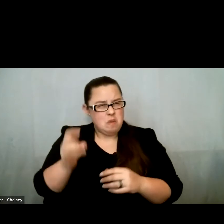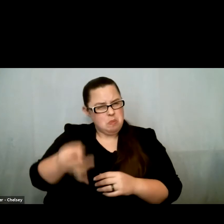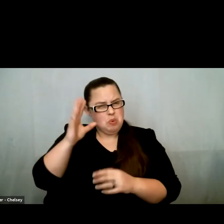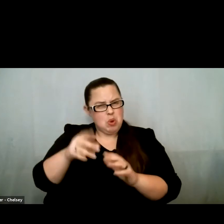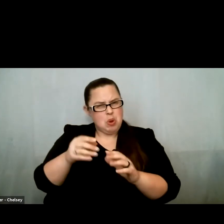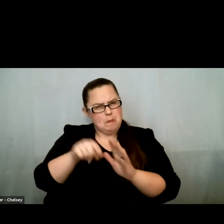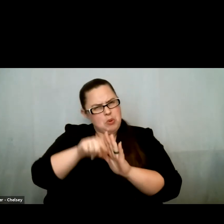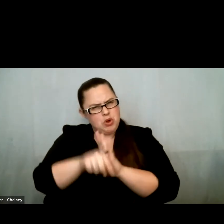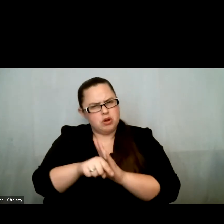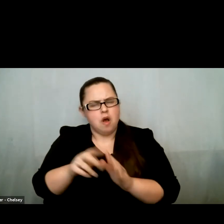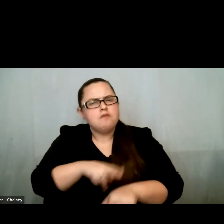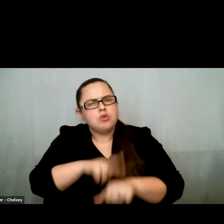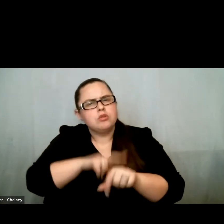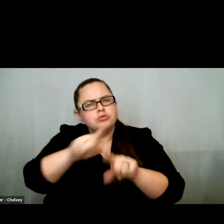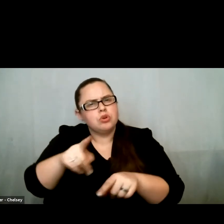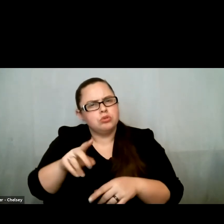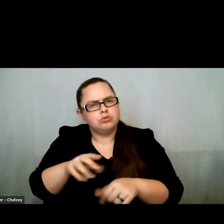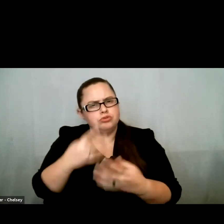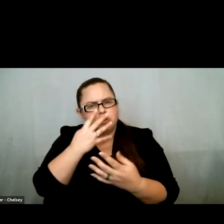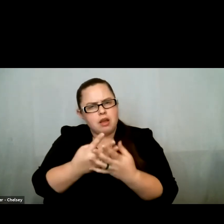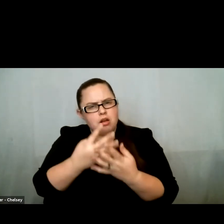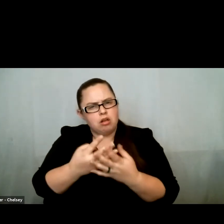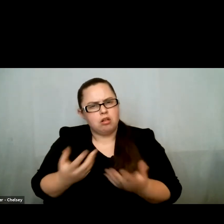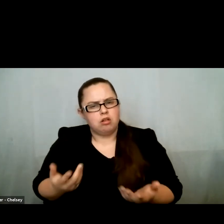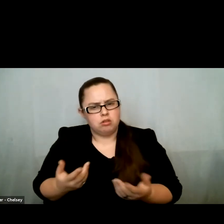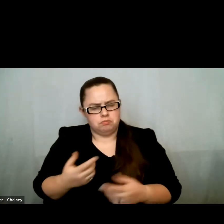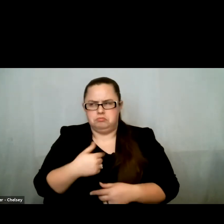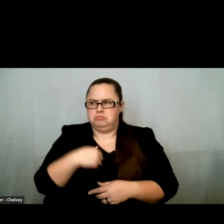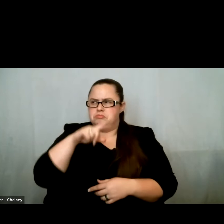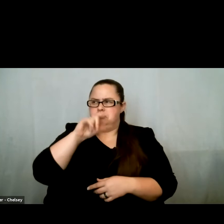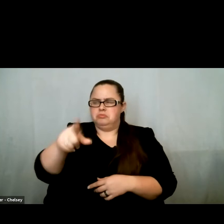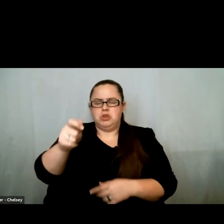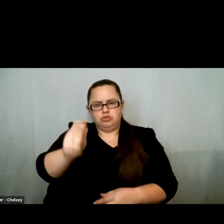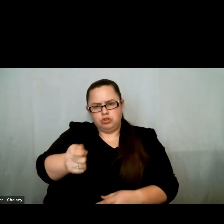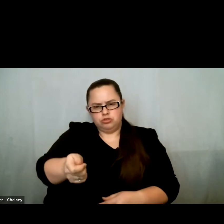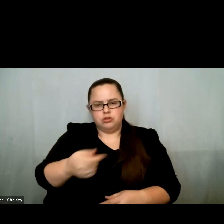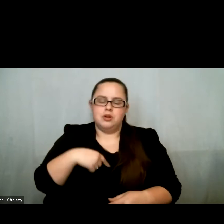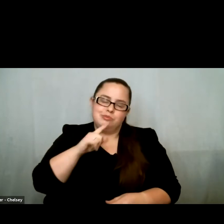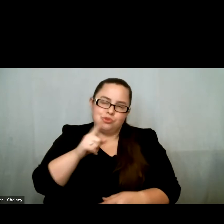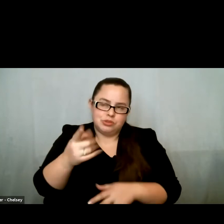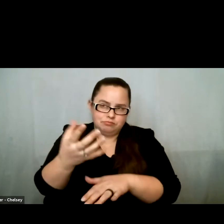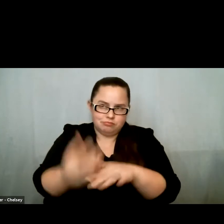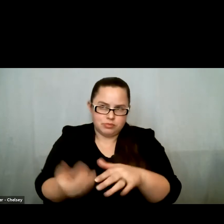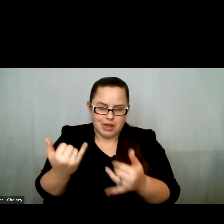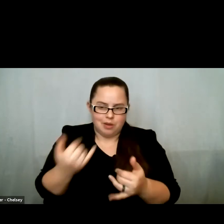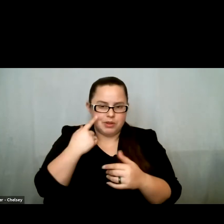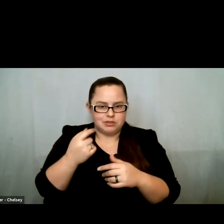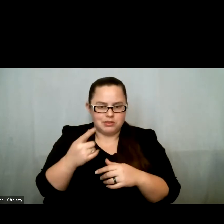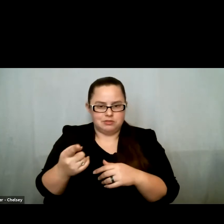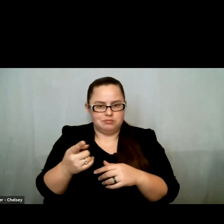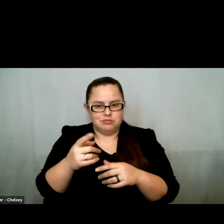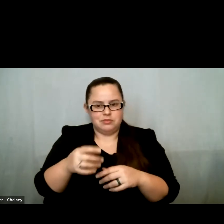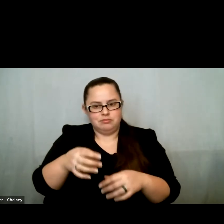guys would be in jail. I have a question for the judge. I'm sure he's passed away now because his case is 40 years